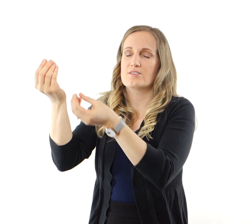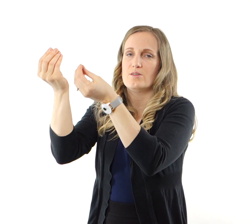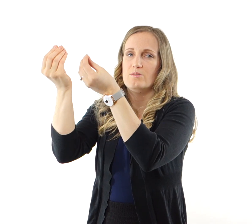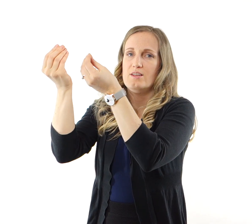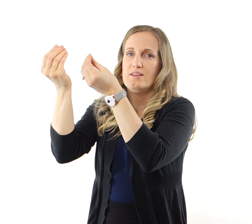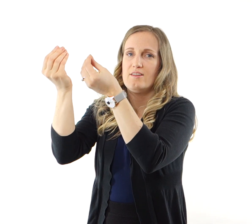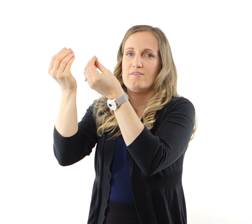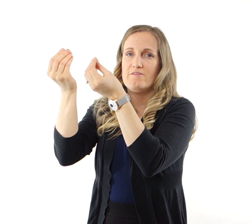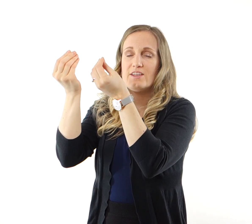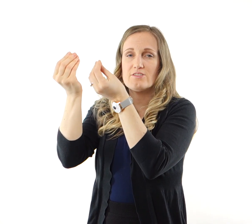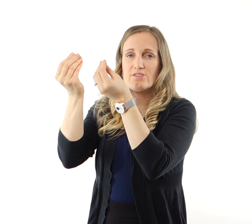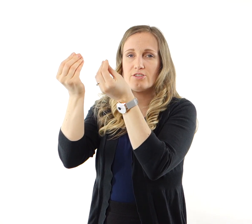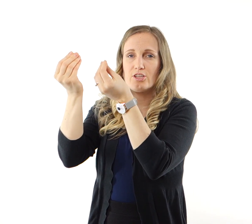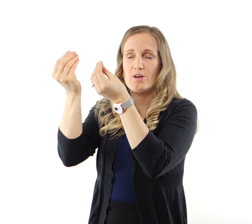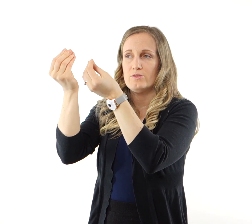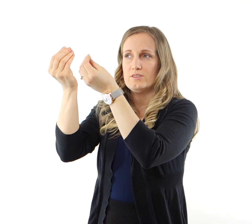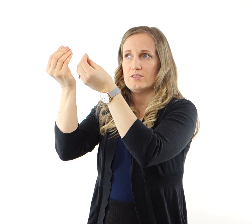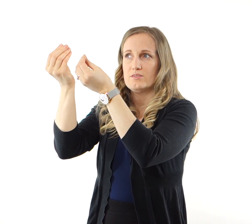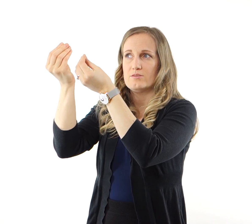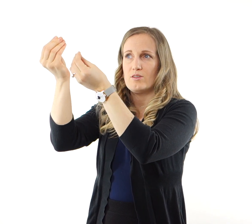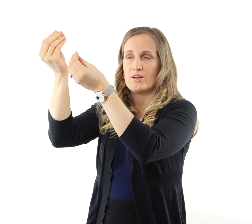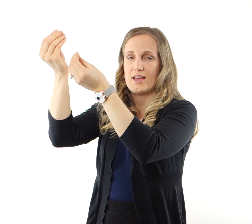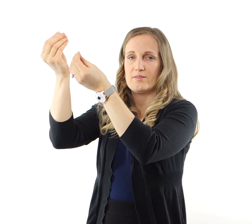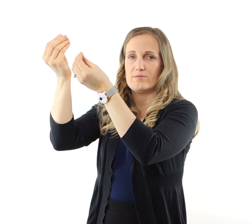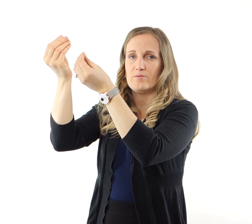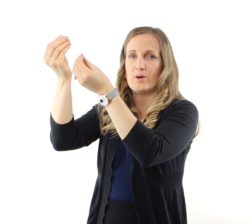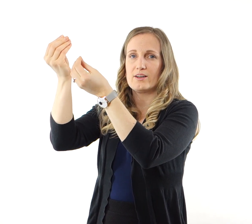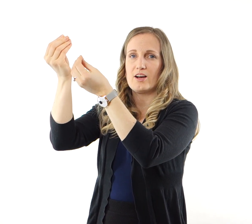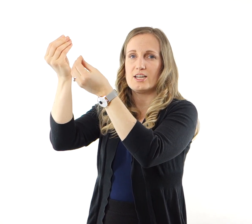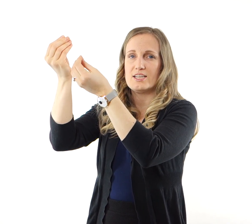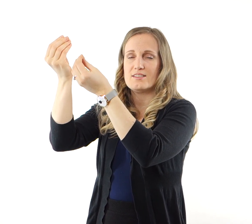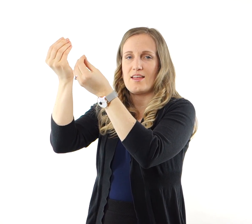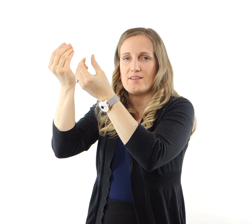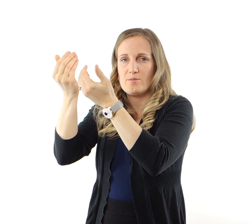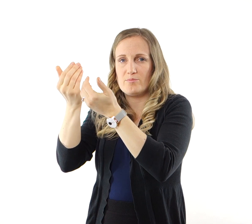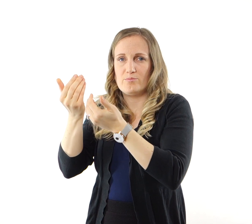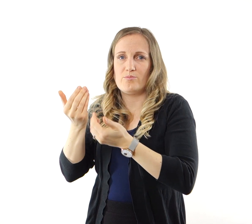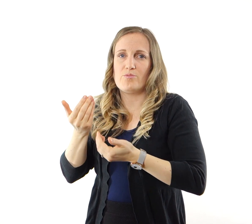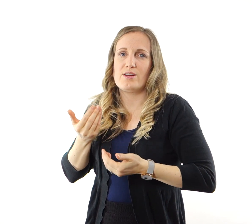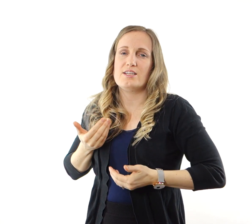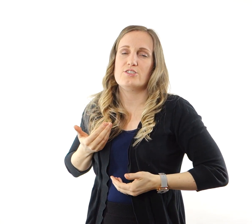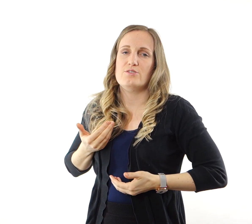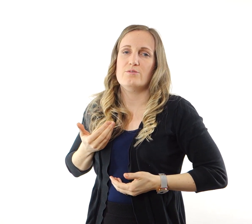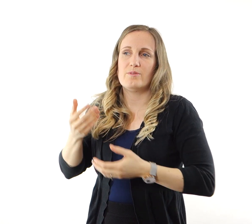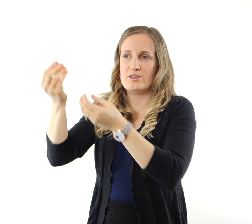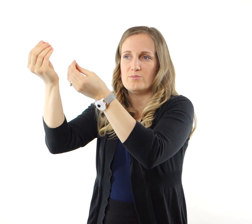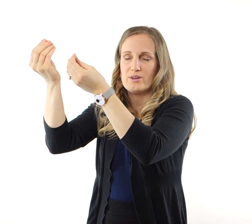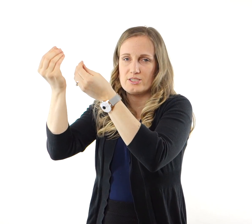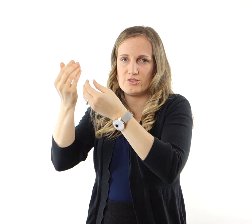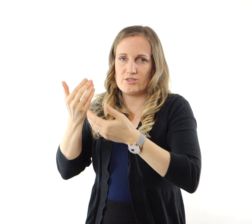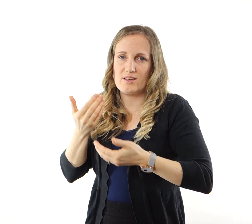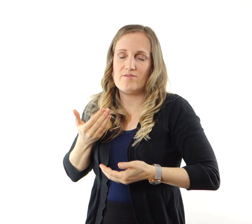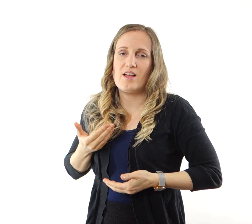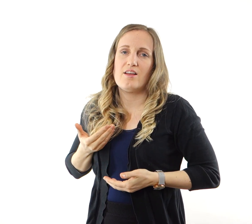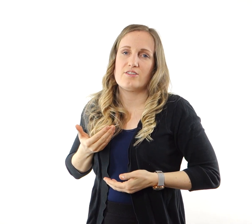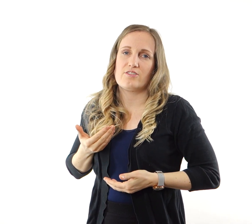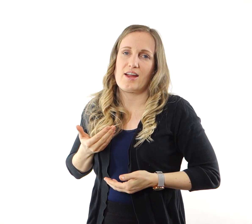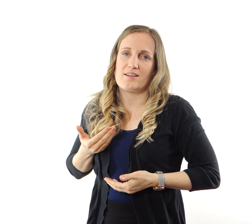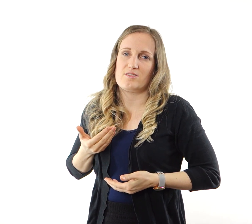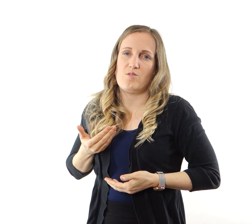So fingers are closed, kind of where God is, and then when you bring it to yourself, your hands open,